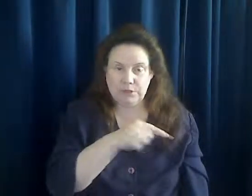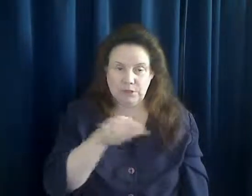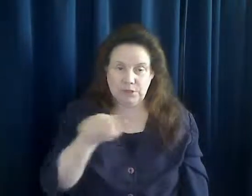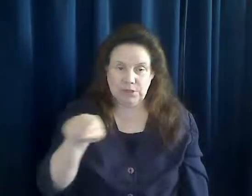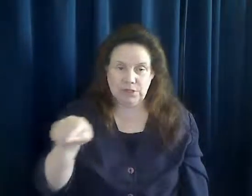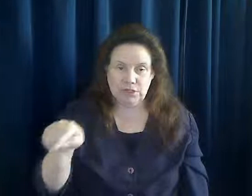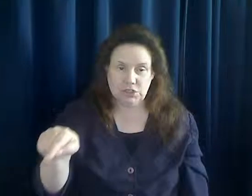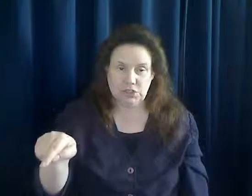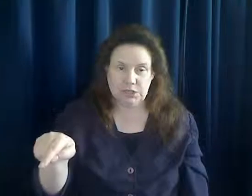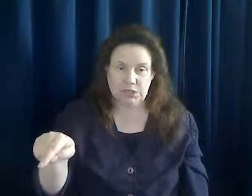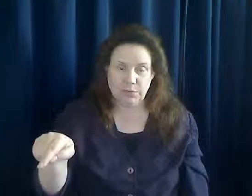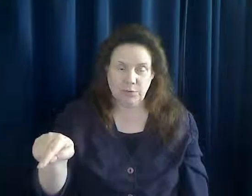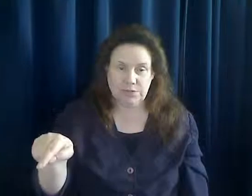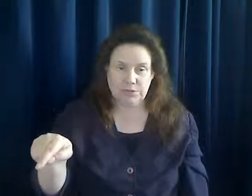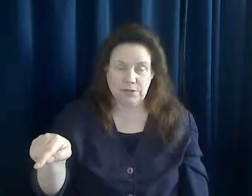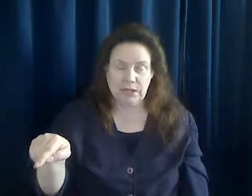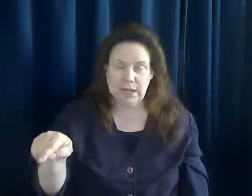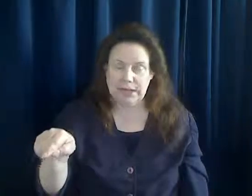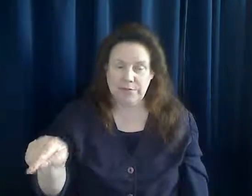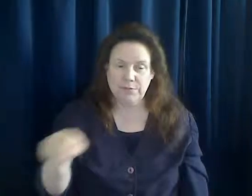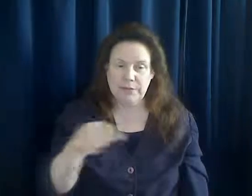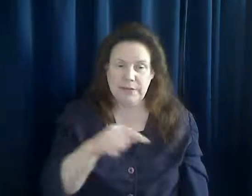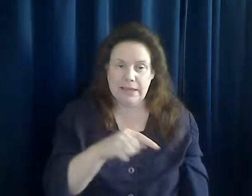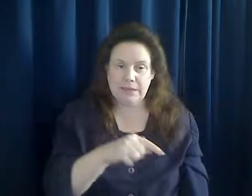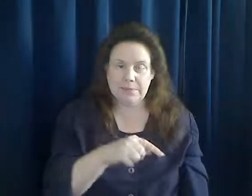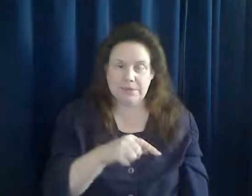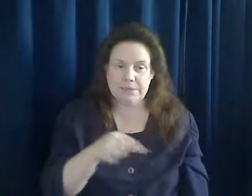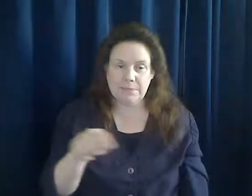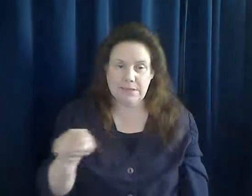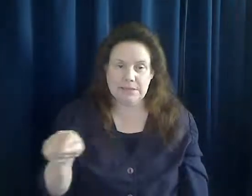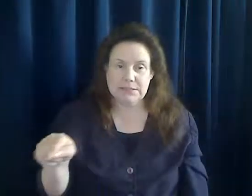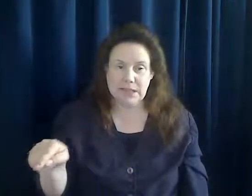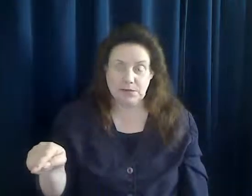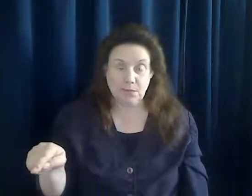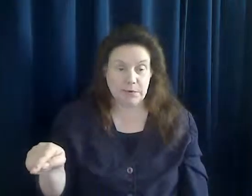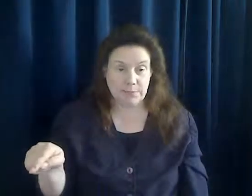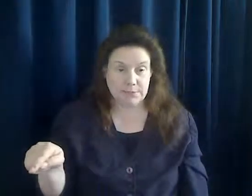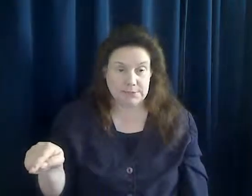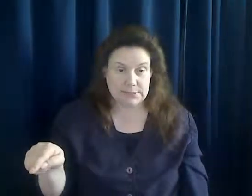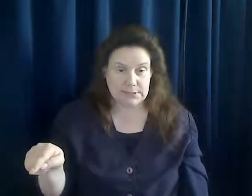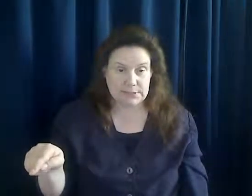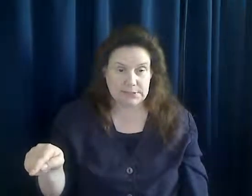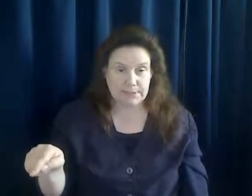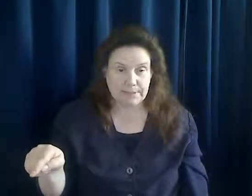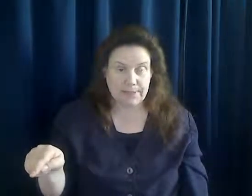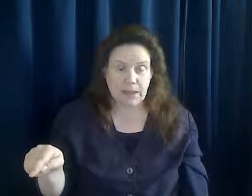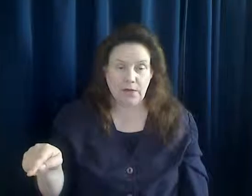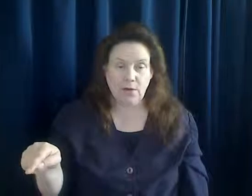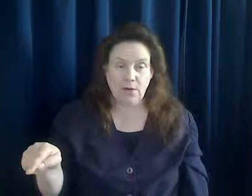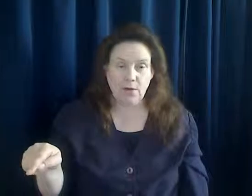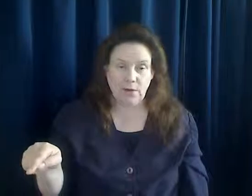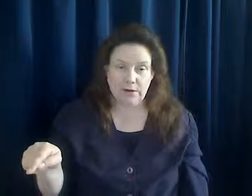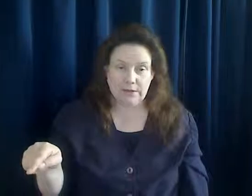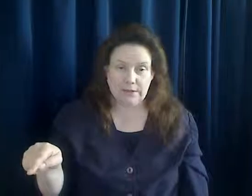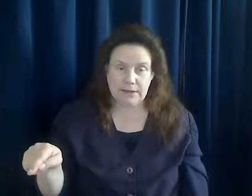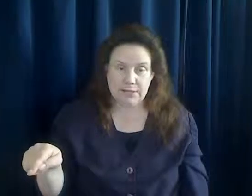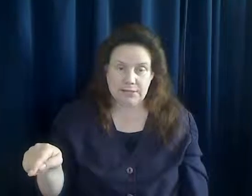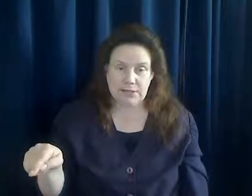pointer, she, pointer, and I'm moving my hand because it depends on where the person is, or in the conversation